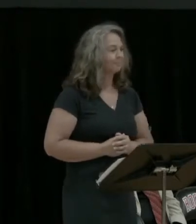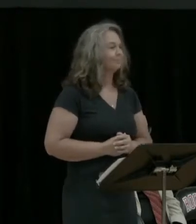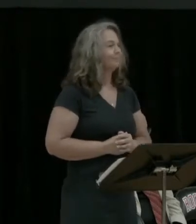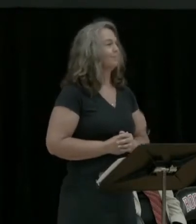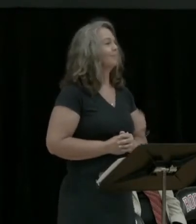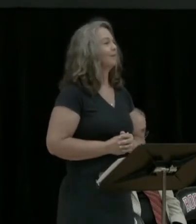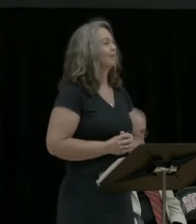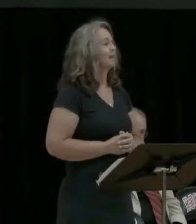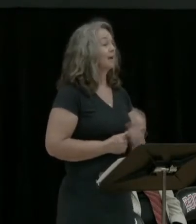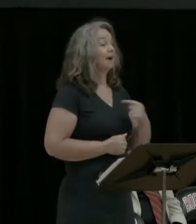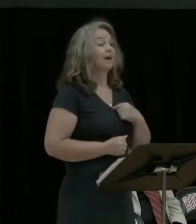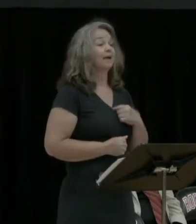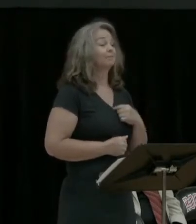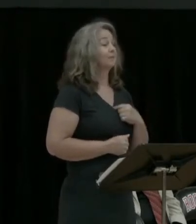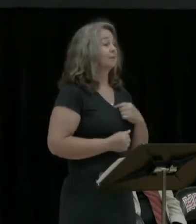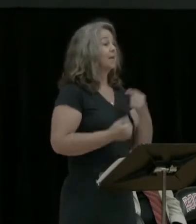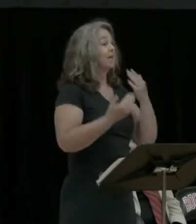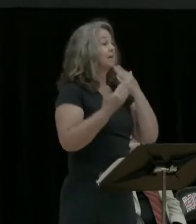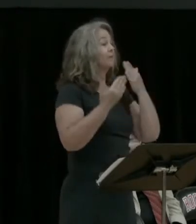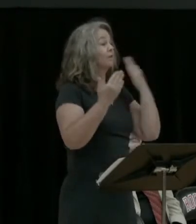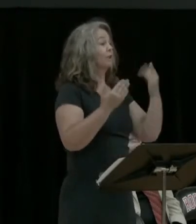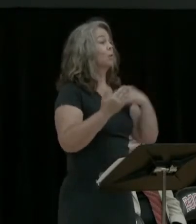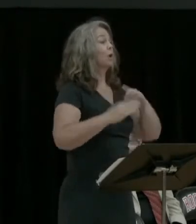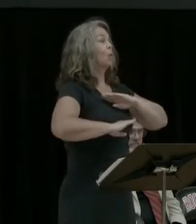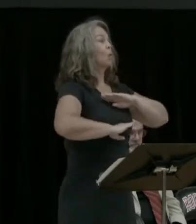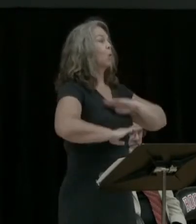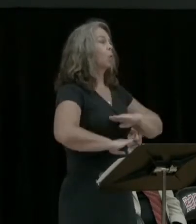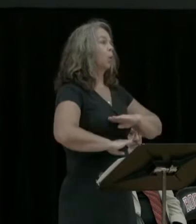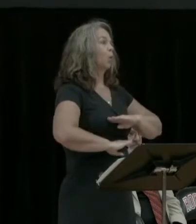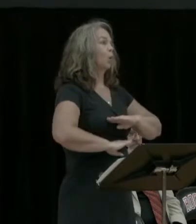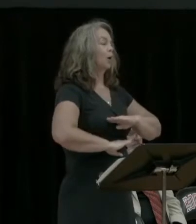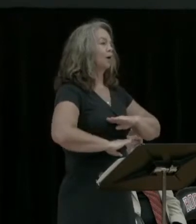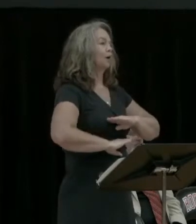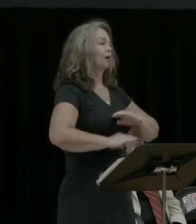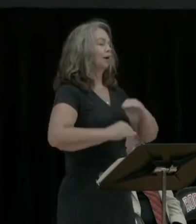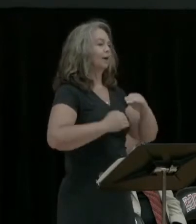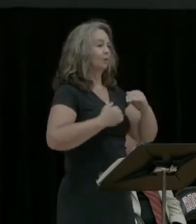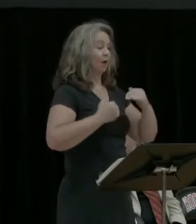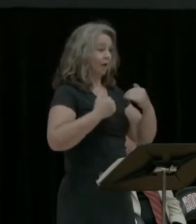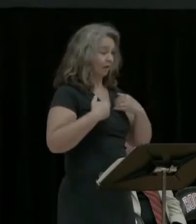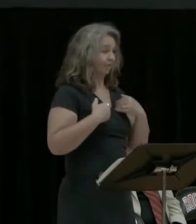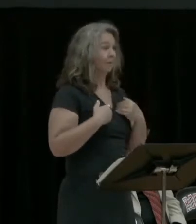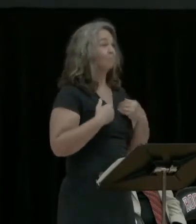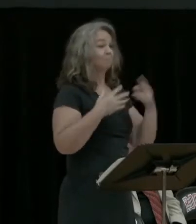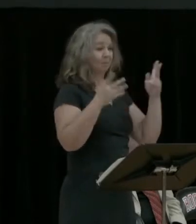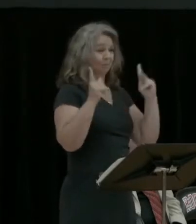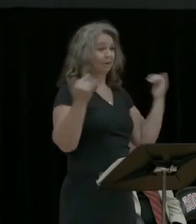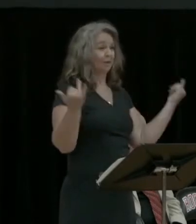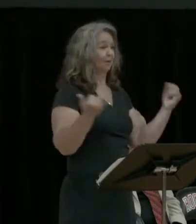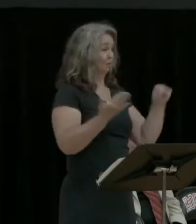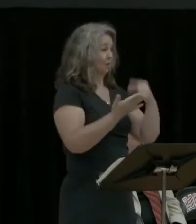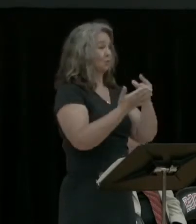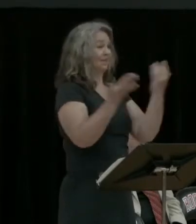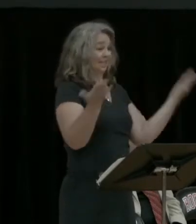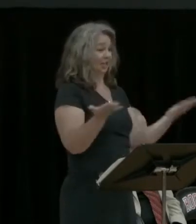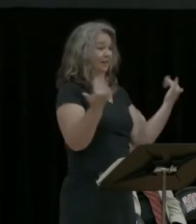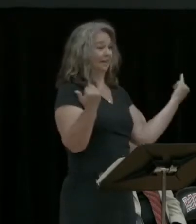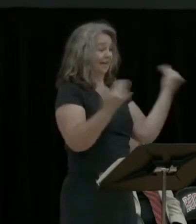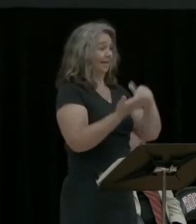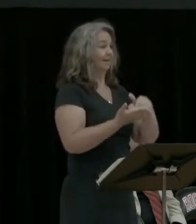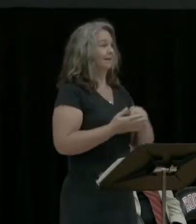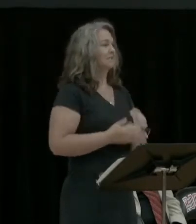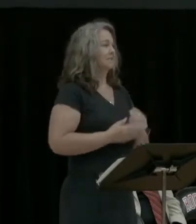And I'm more than a little grateful and frankly quite relieved that we have an in-person graduation once again. Not so very long